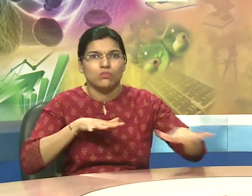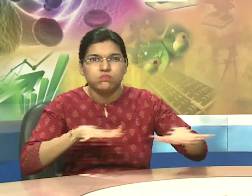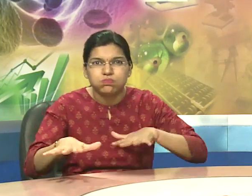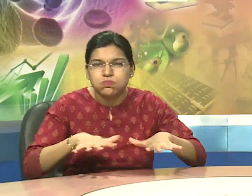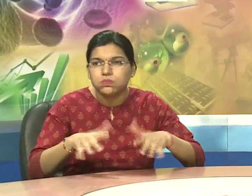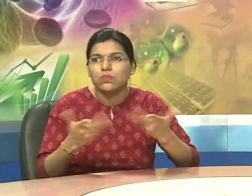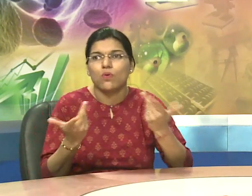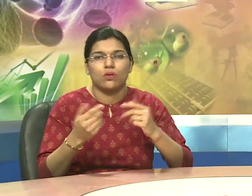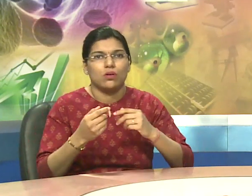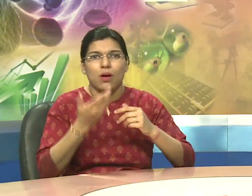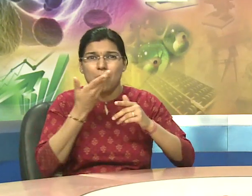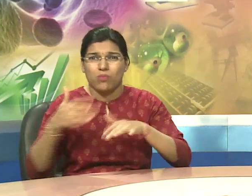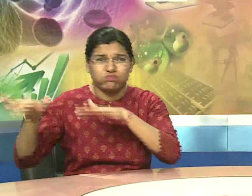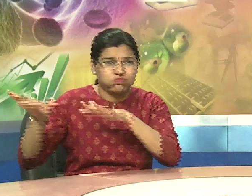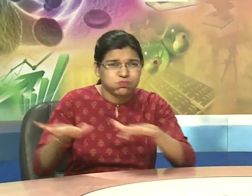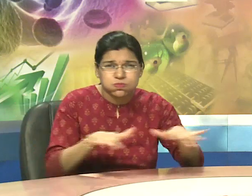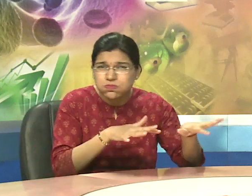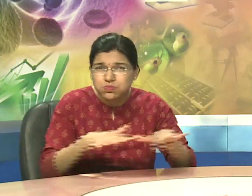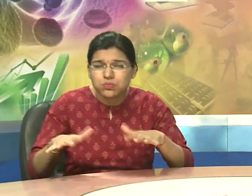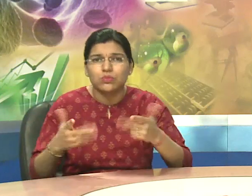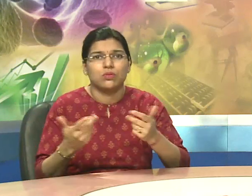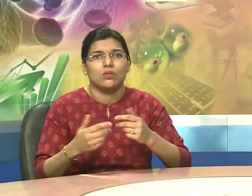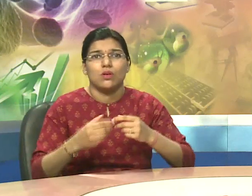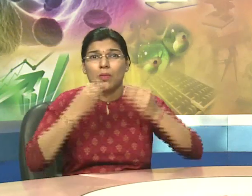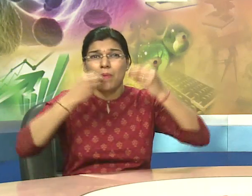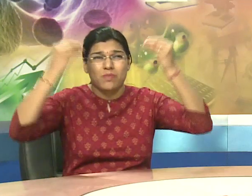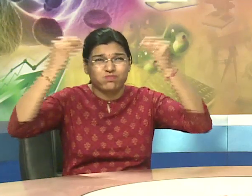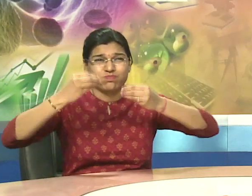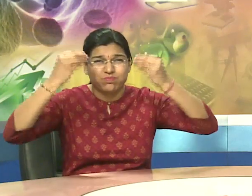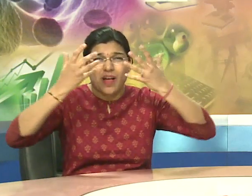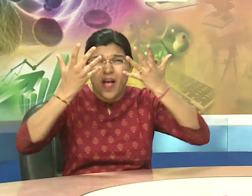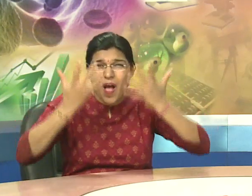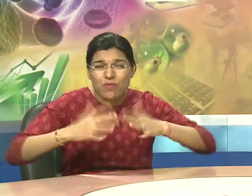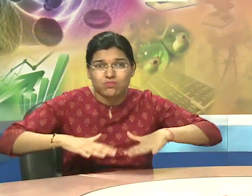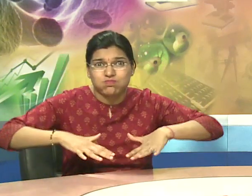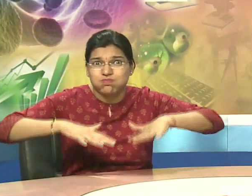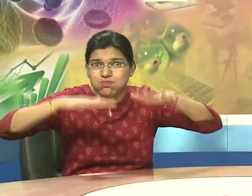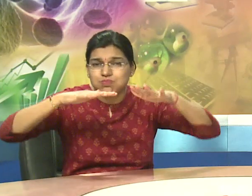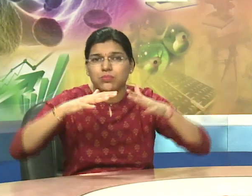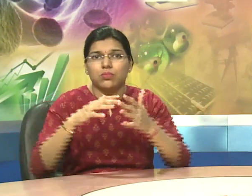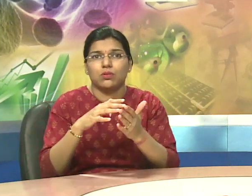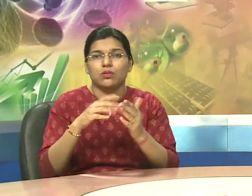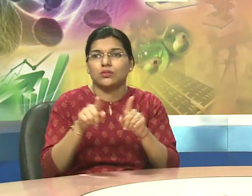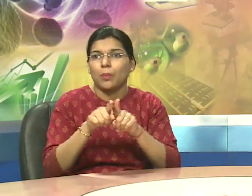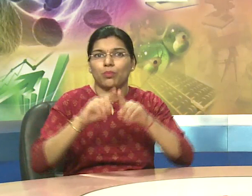For the time of emergencies like earthquake, flood, heavy rainfall,